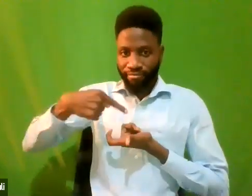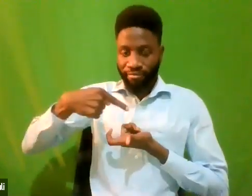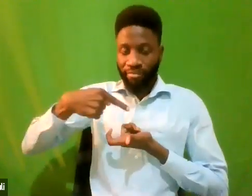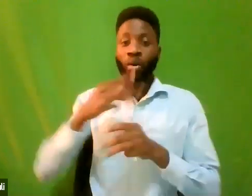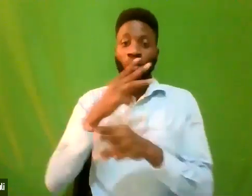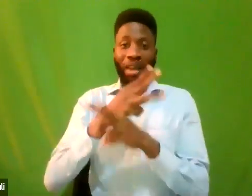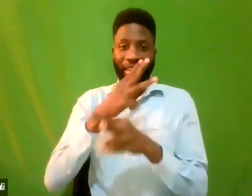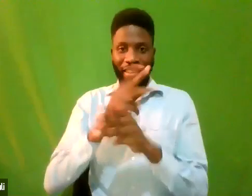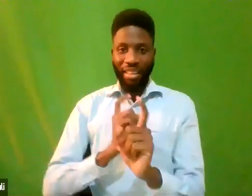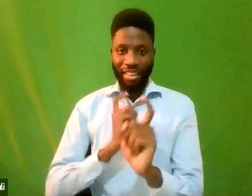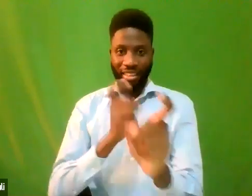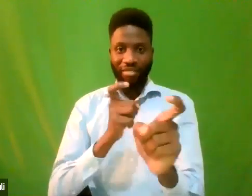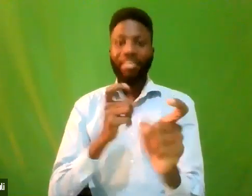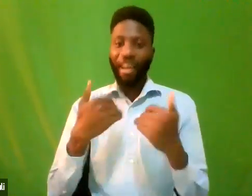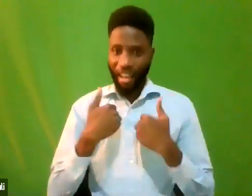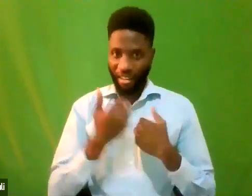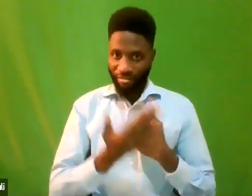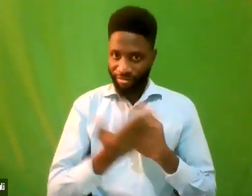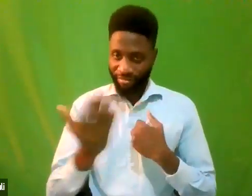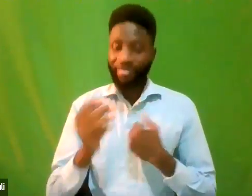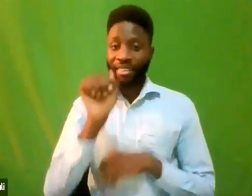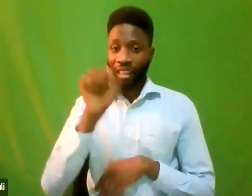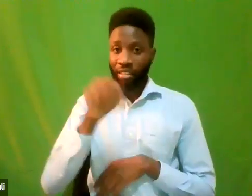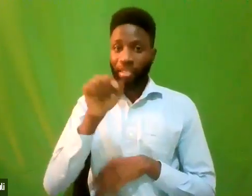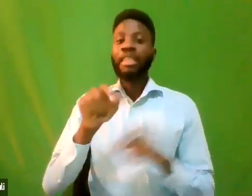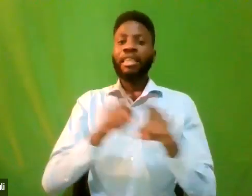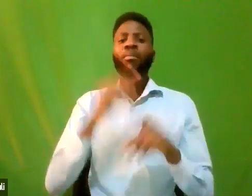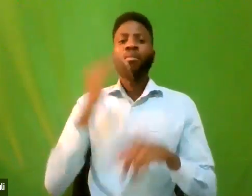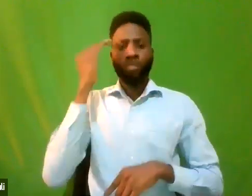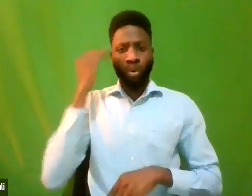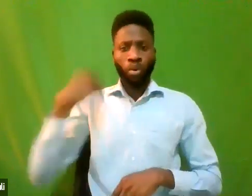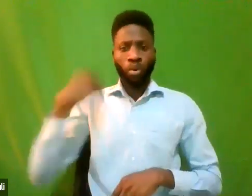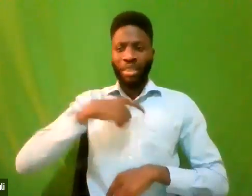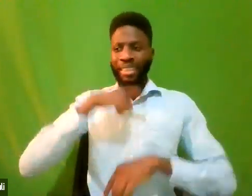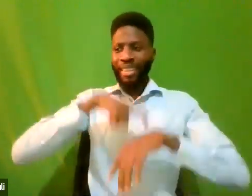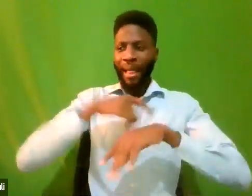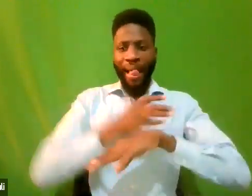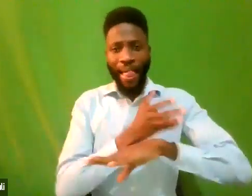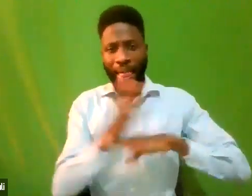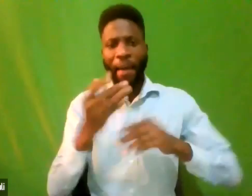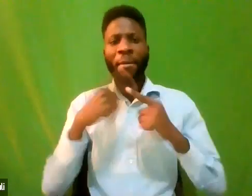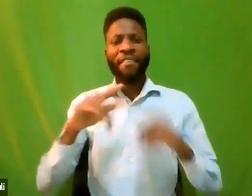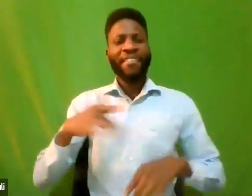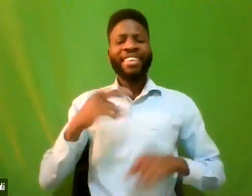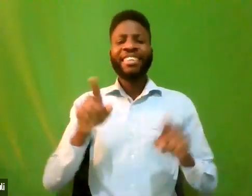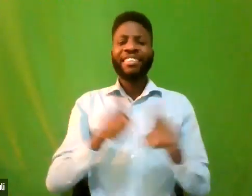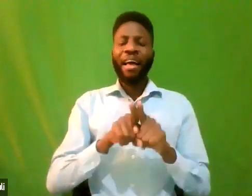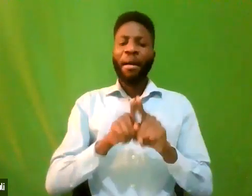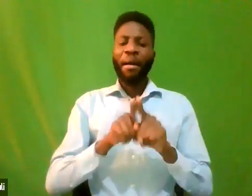for you. Yes. And I know we are past time, but I feel like it's very important that I read